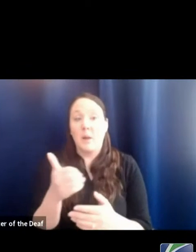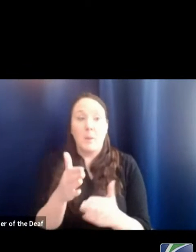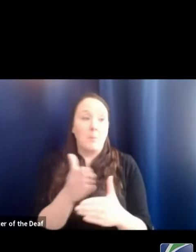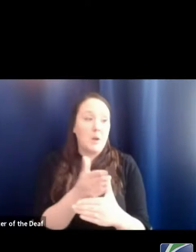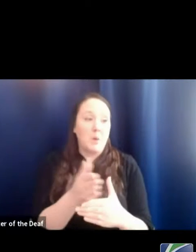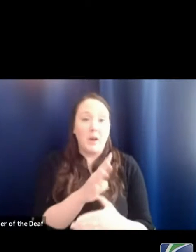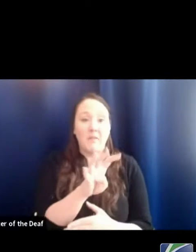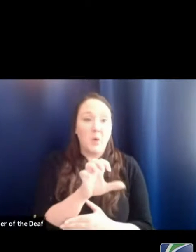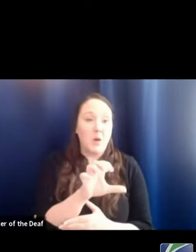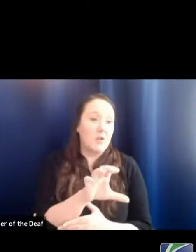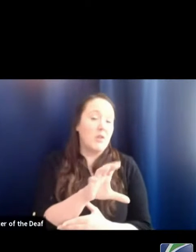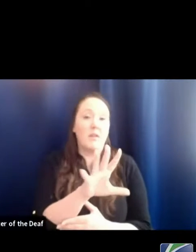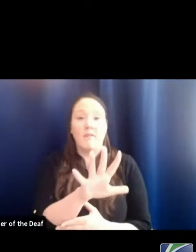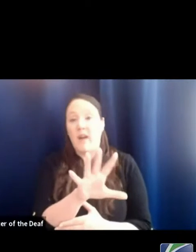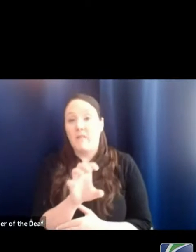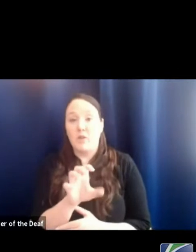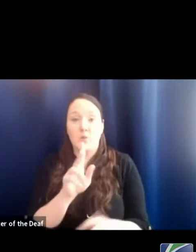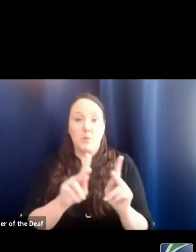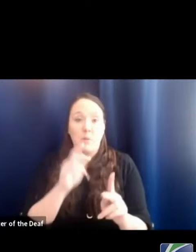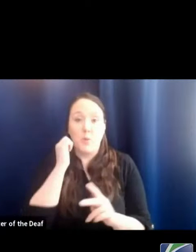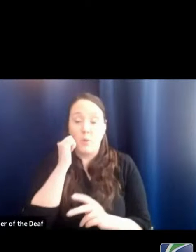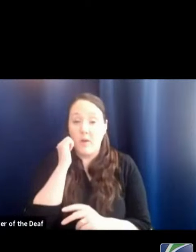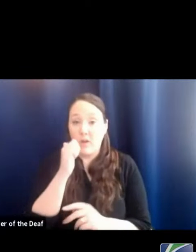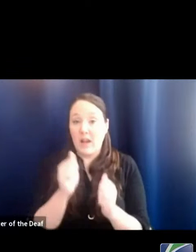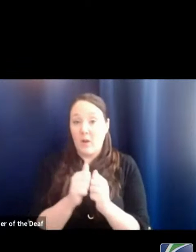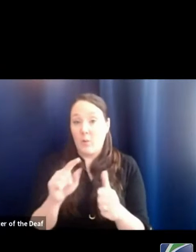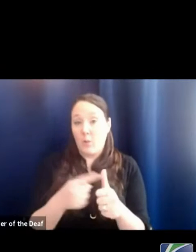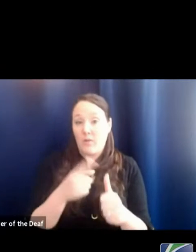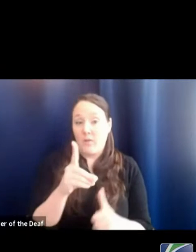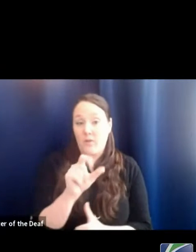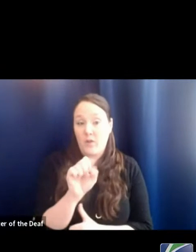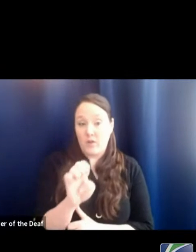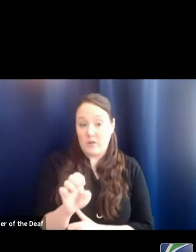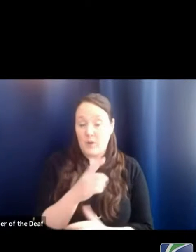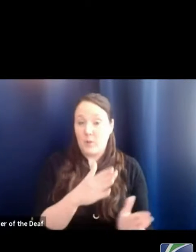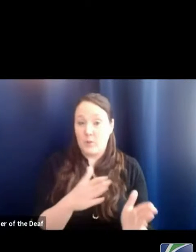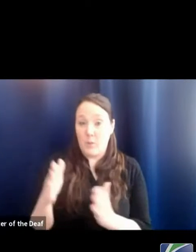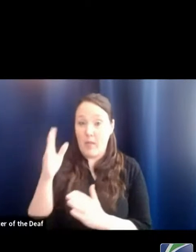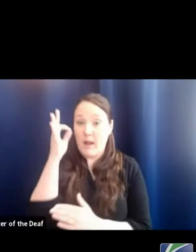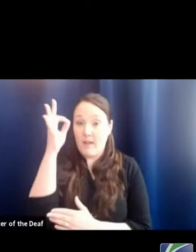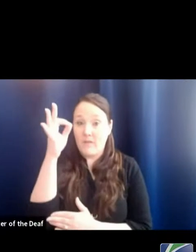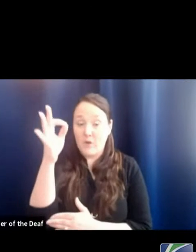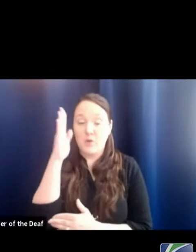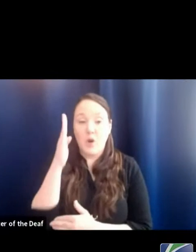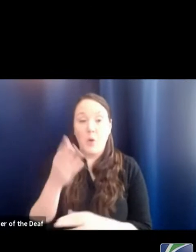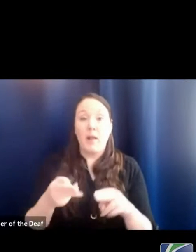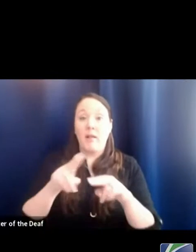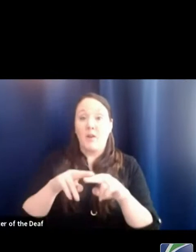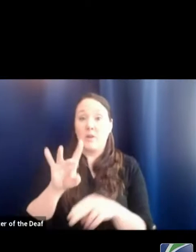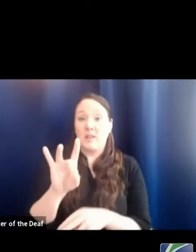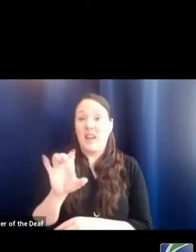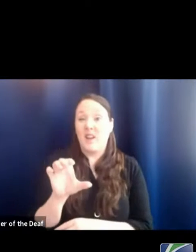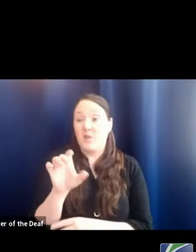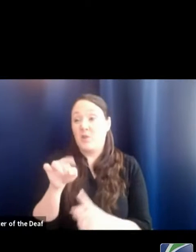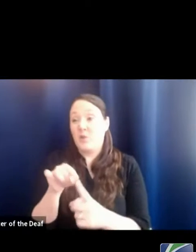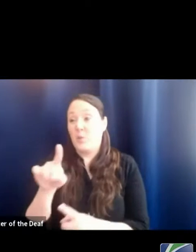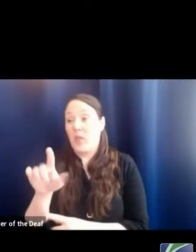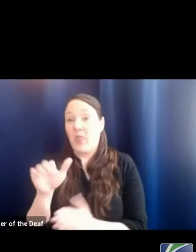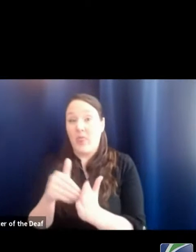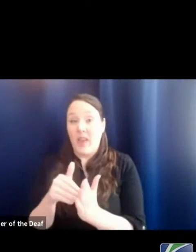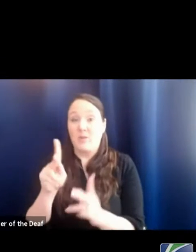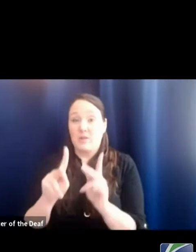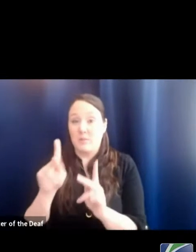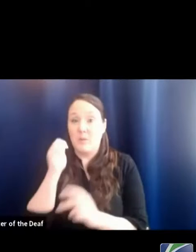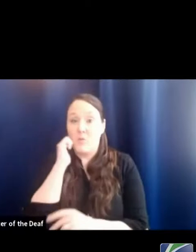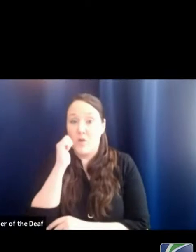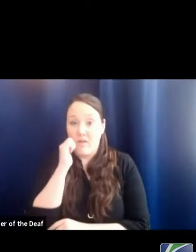500 people a day with first doses, with plans in the near future to increase to 800 to 1,000 a day that will include